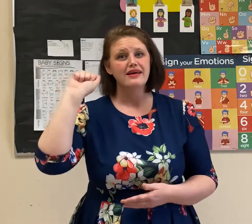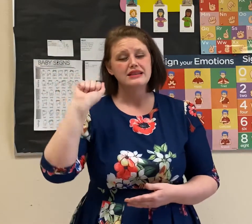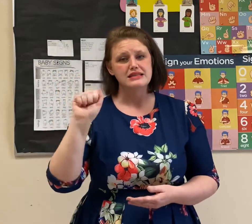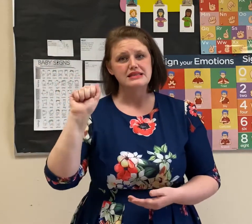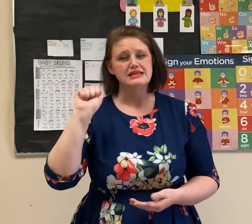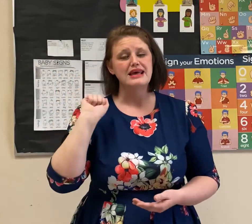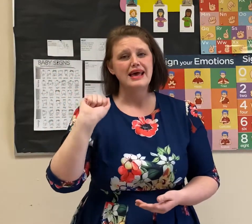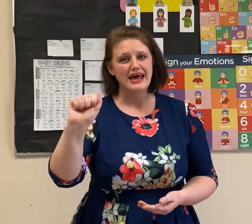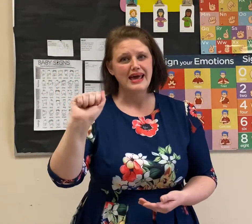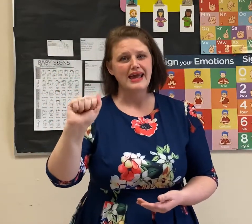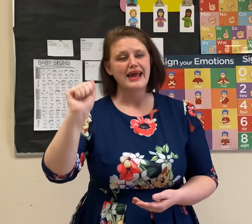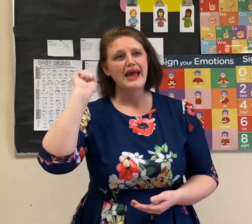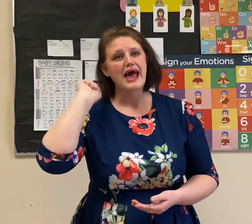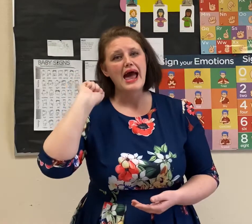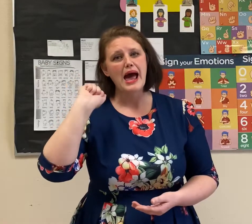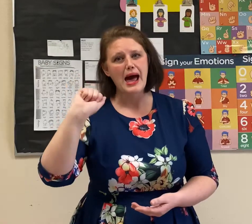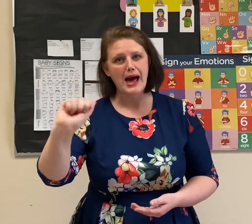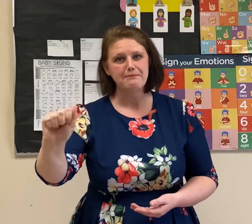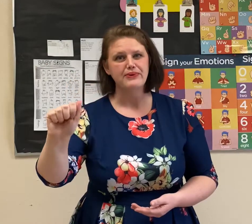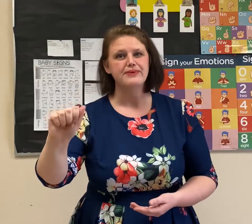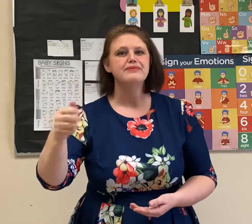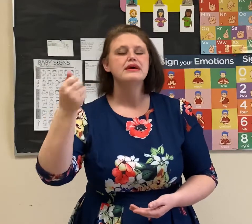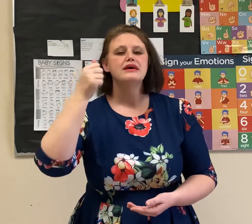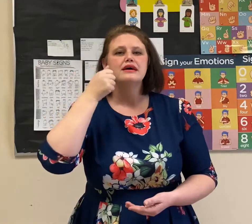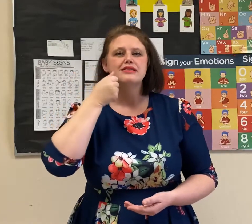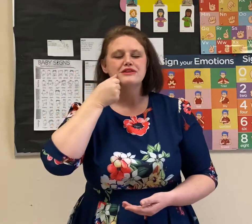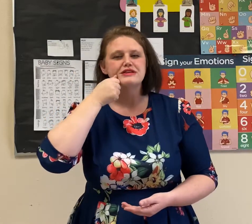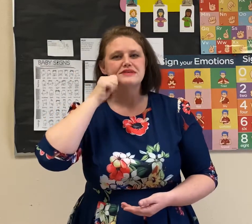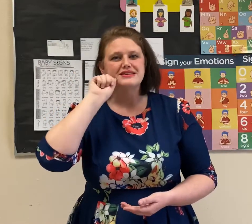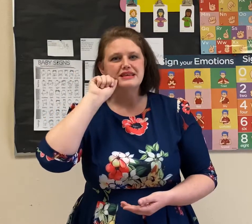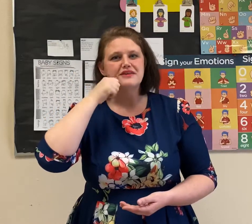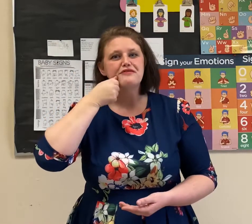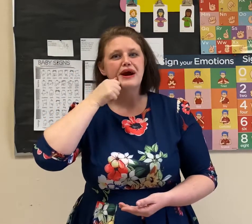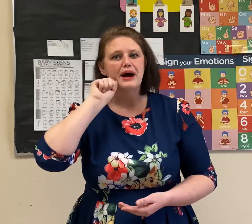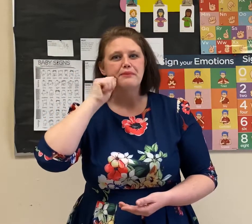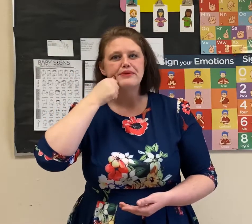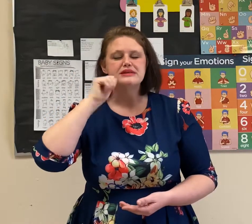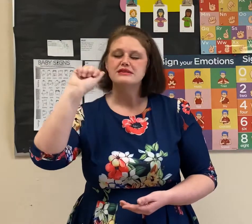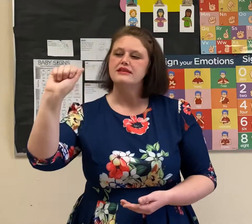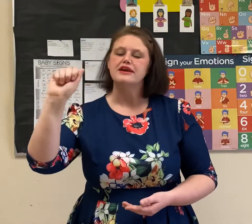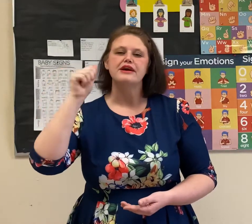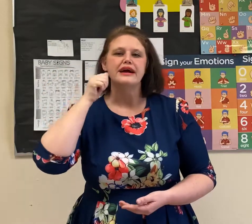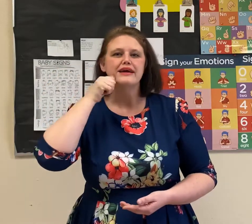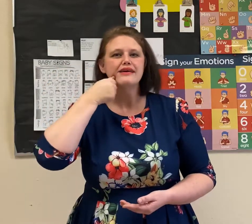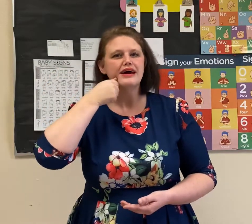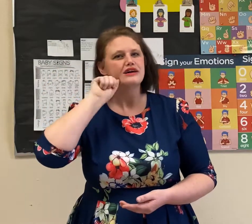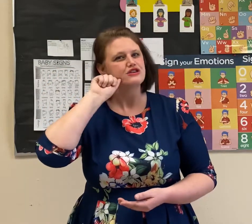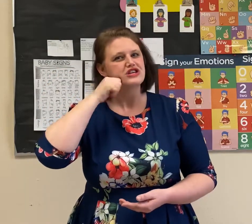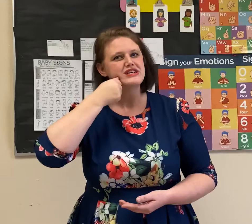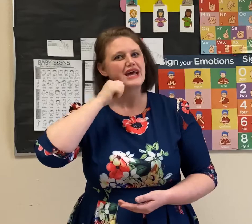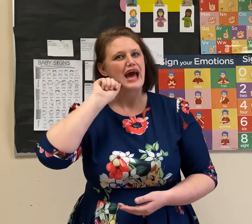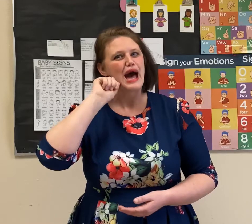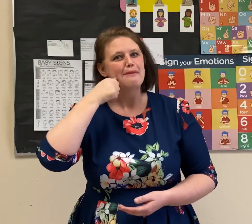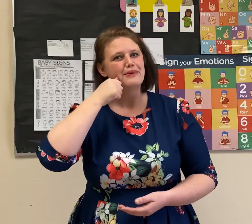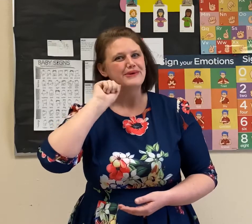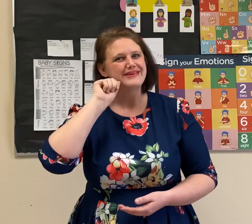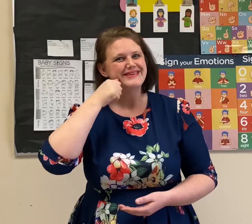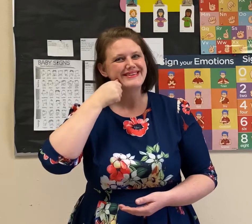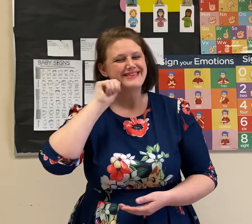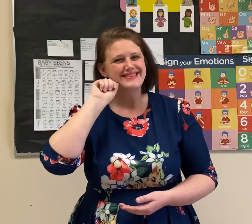is A, apple. There's even a sign for apple. It's the letter A at your cheek. Apple,